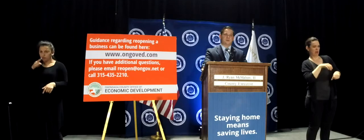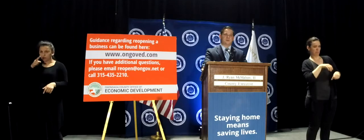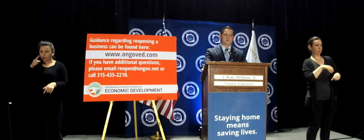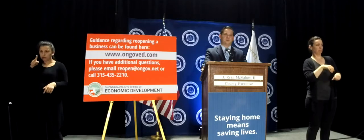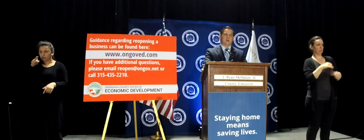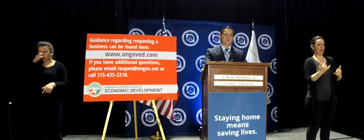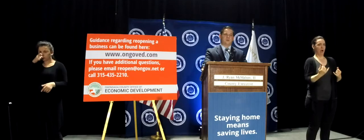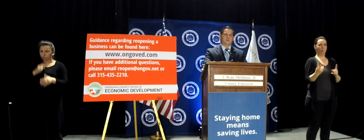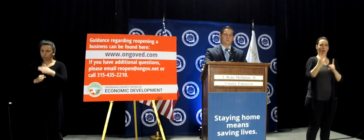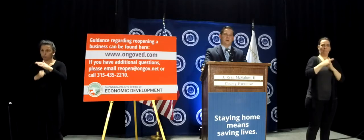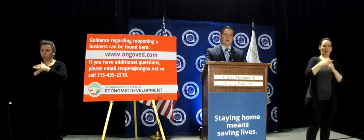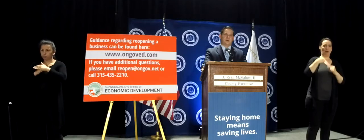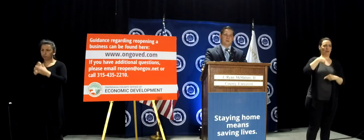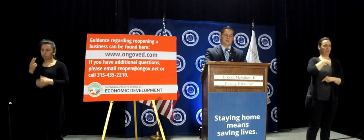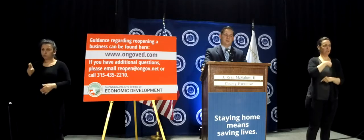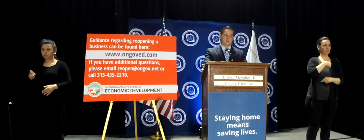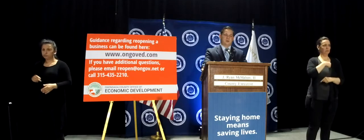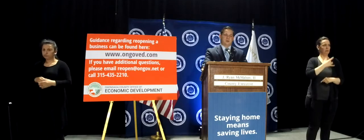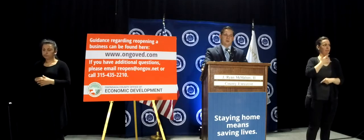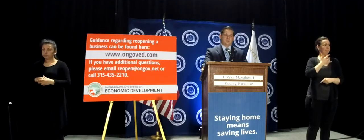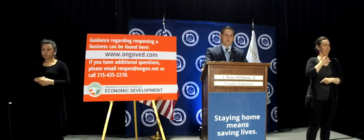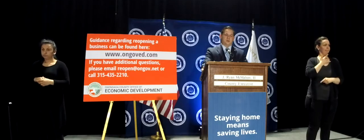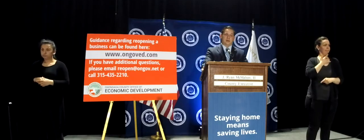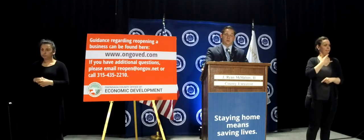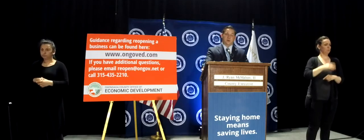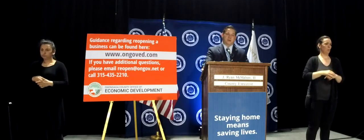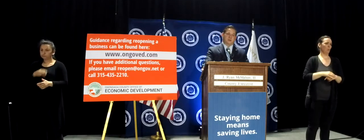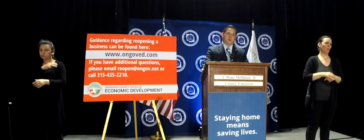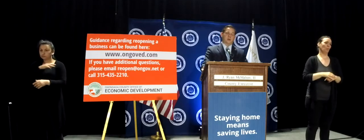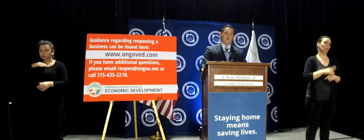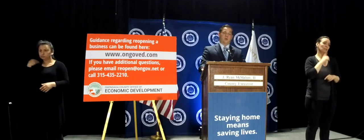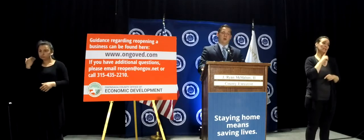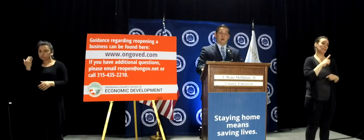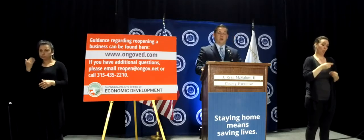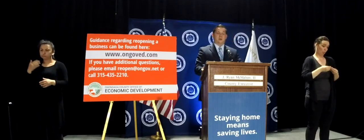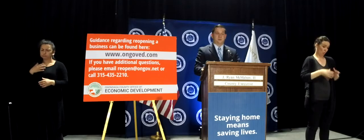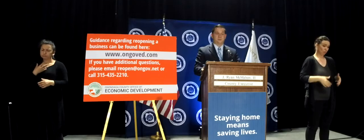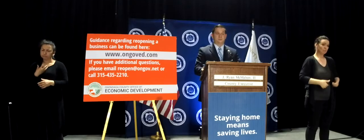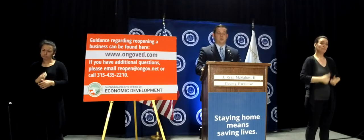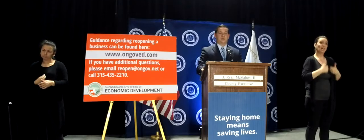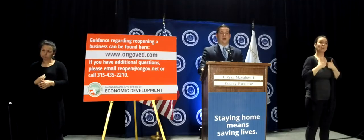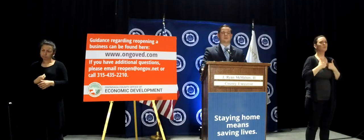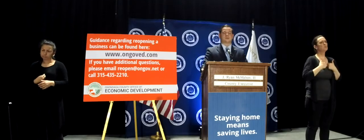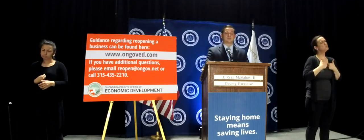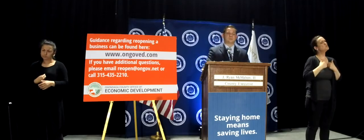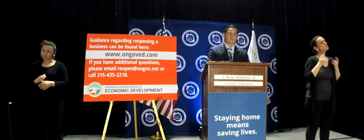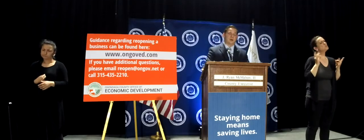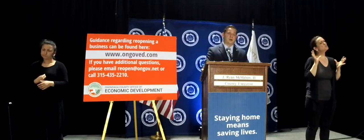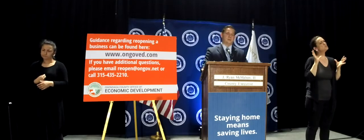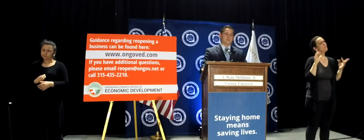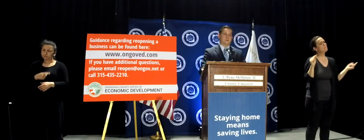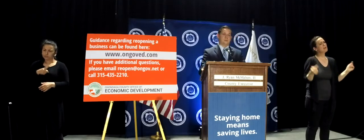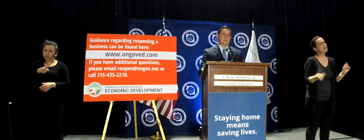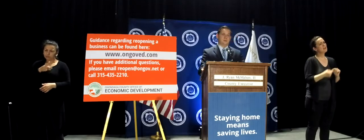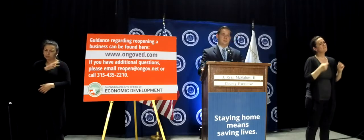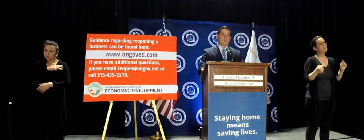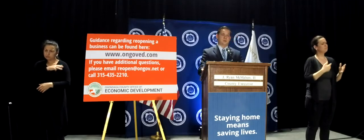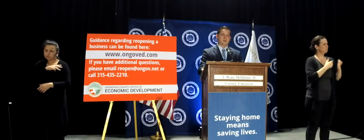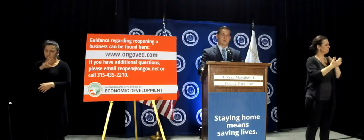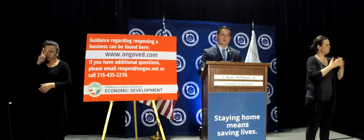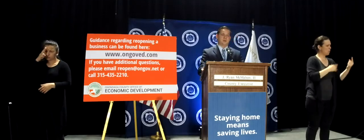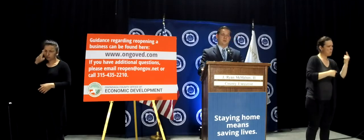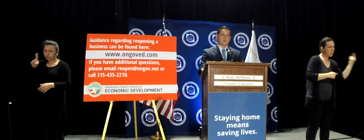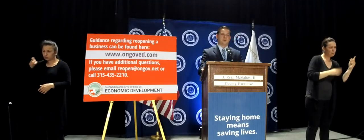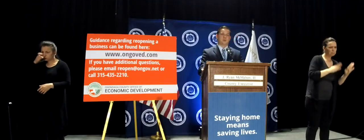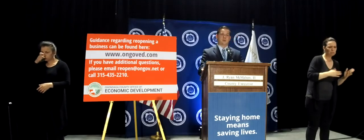life is just painful. And that's what it is. Whether you have 1 or 100 or 1,000,